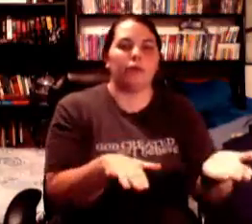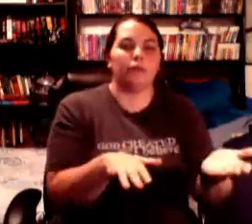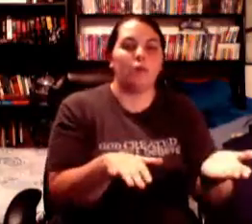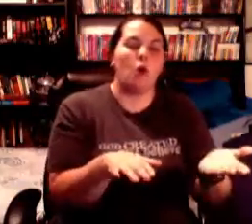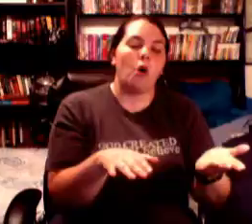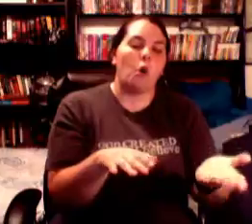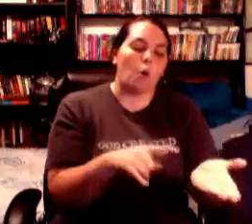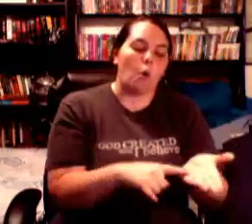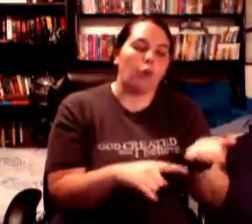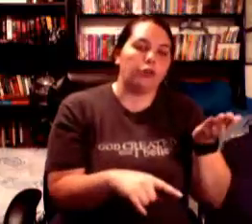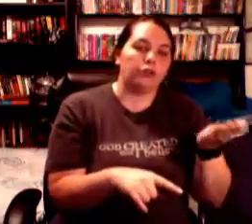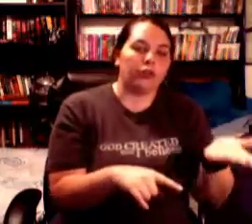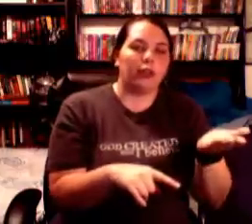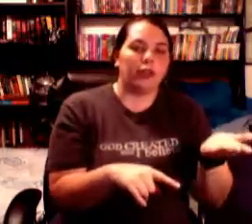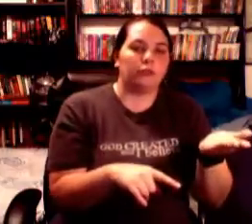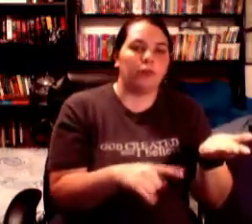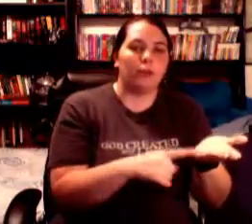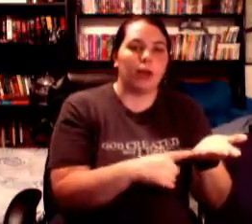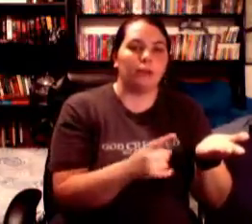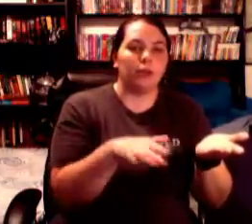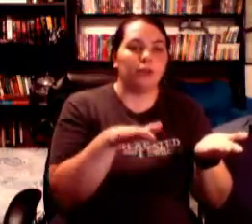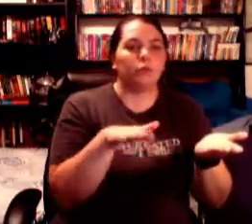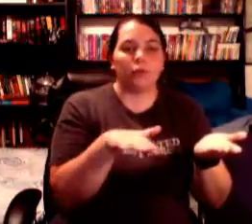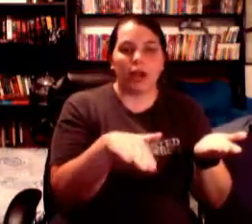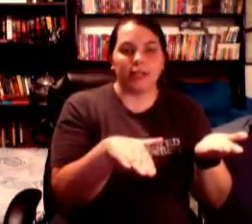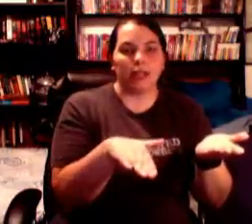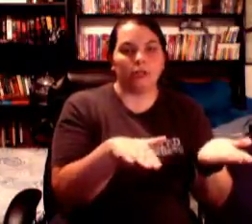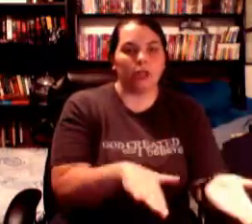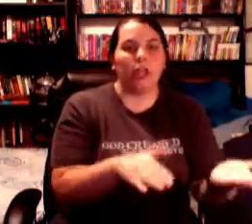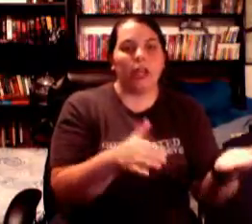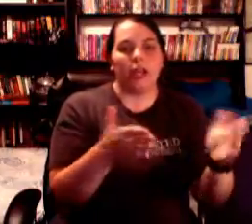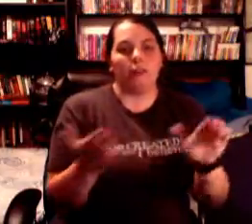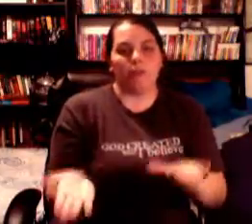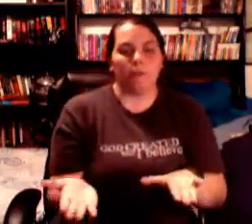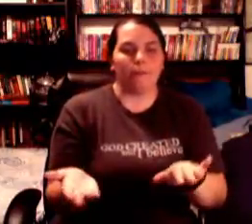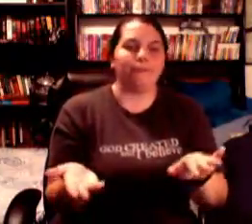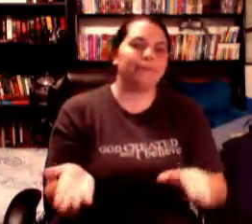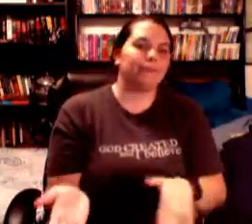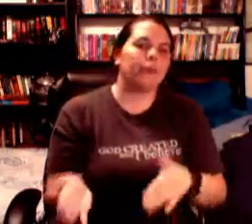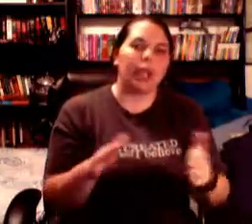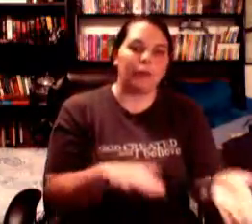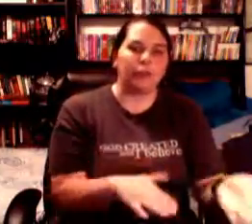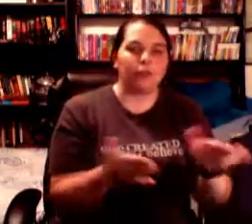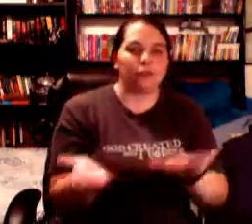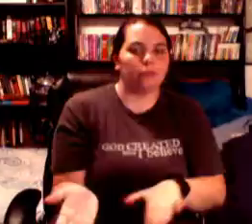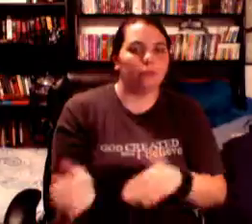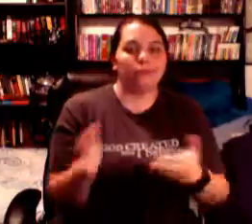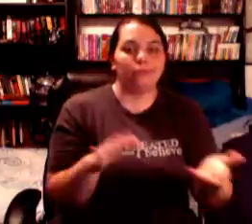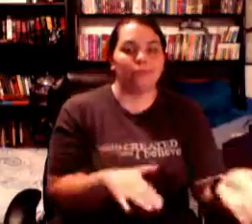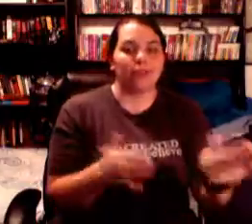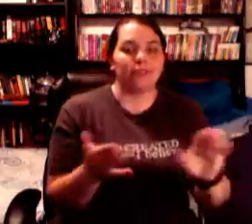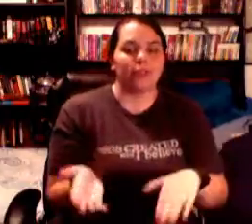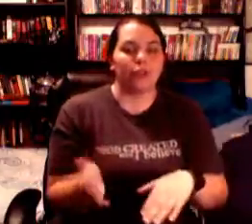them. Or you start out left palm up, right down, and flip it. Whichever makes sense for